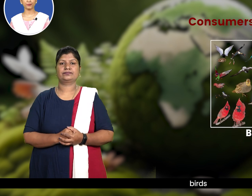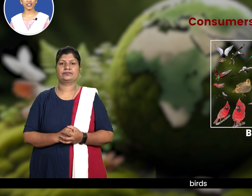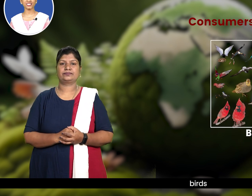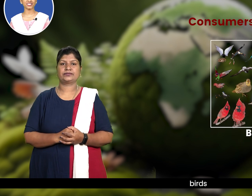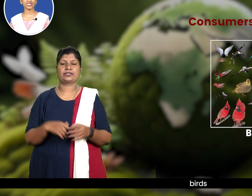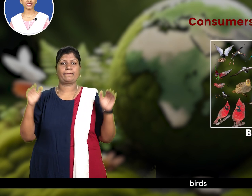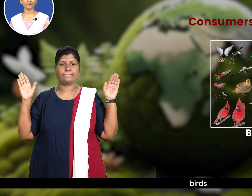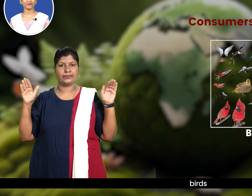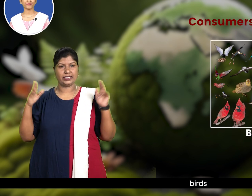birds,